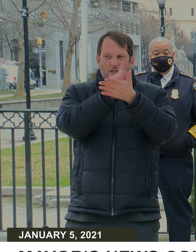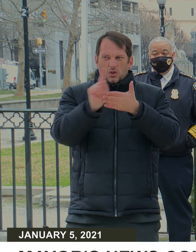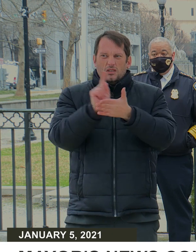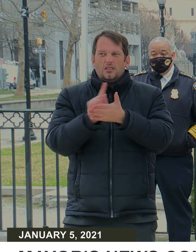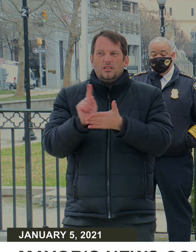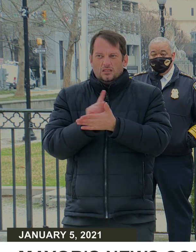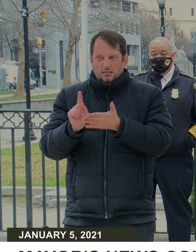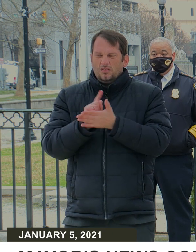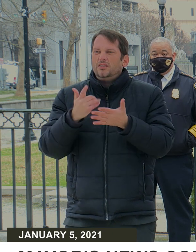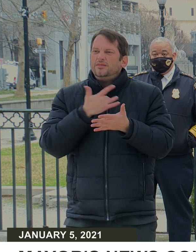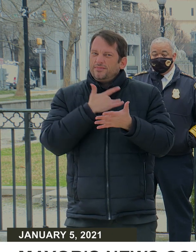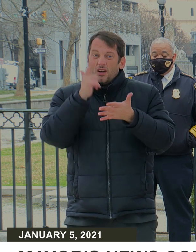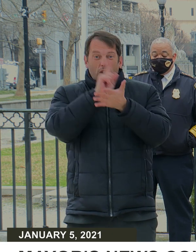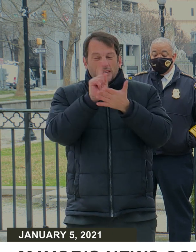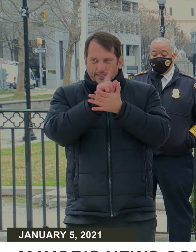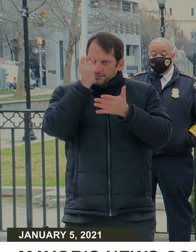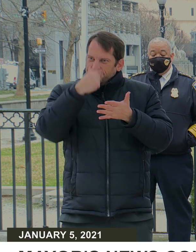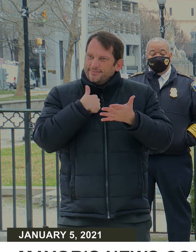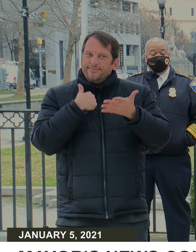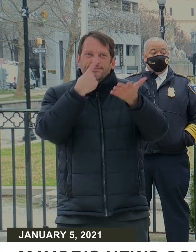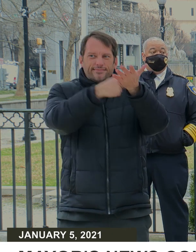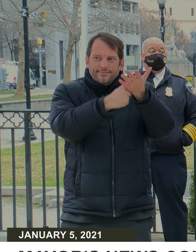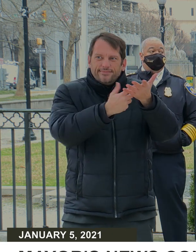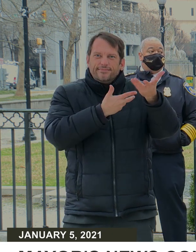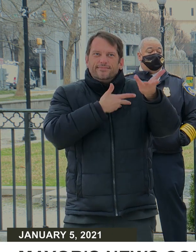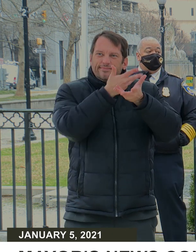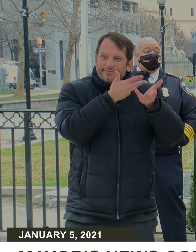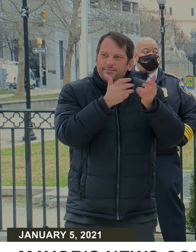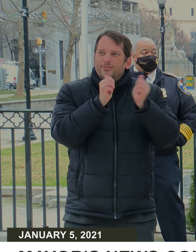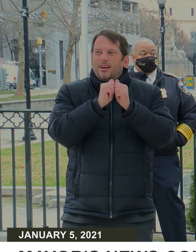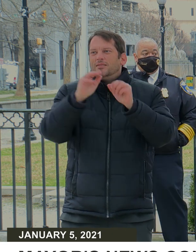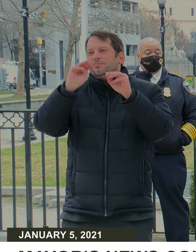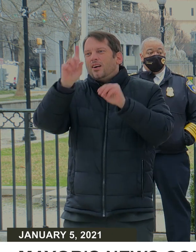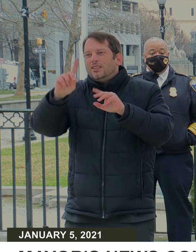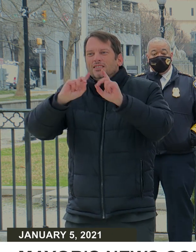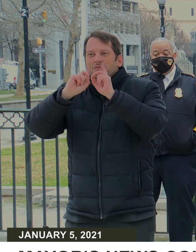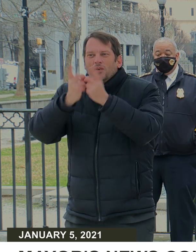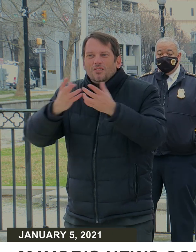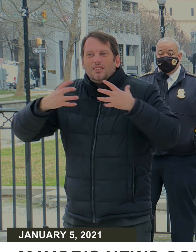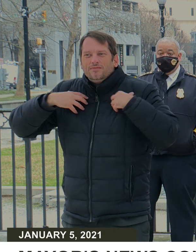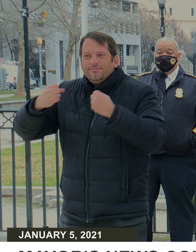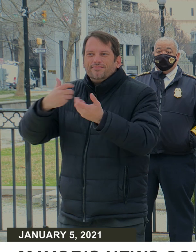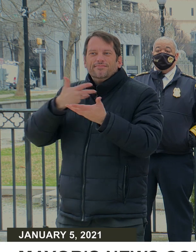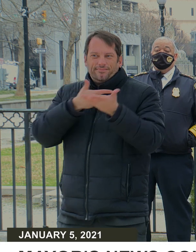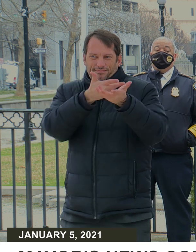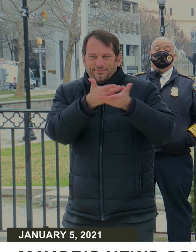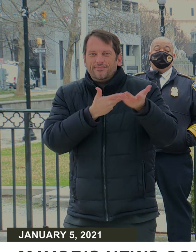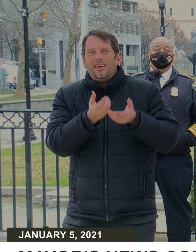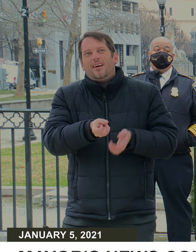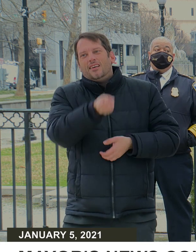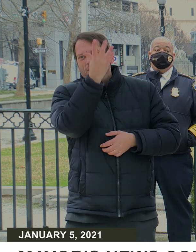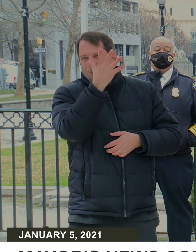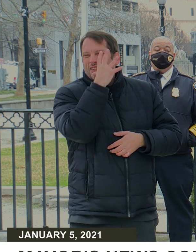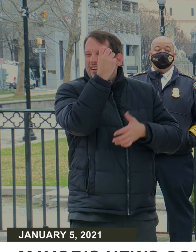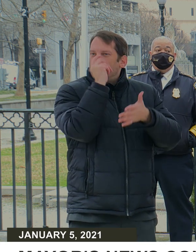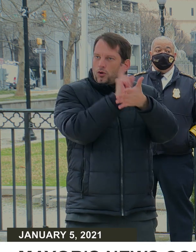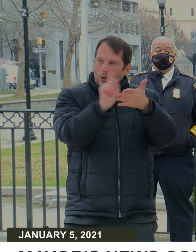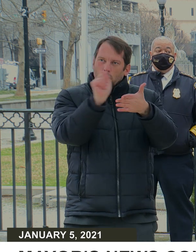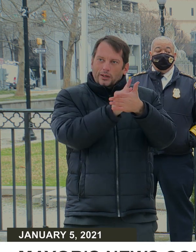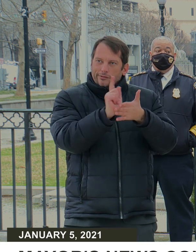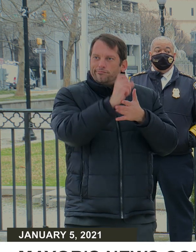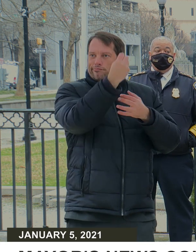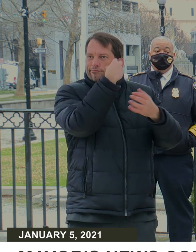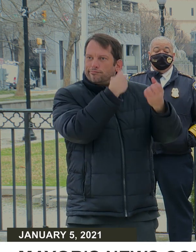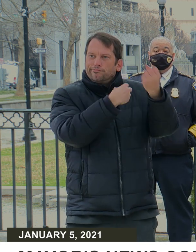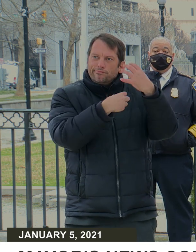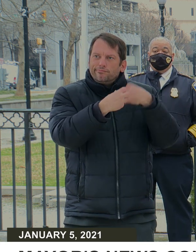Maryland Department of Health, and they, provide us with the allocation based on what their supply is. So again, I want